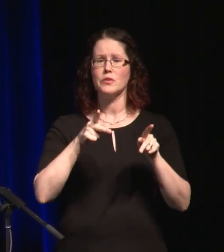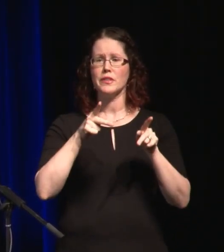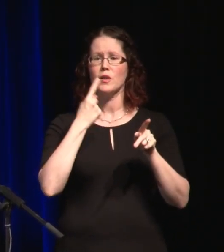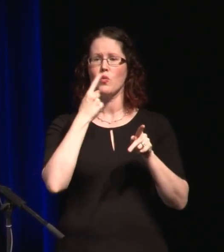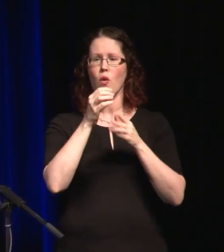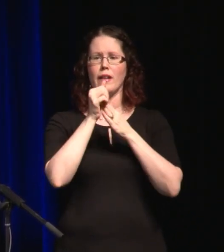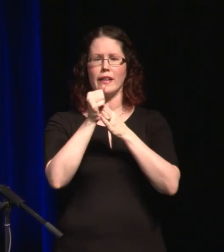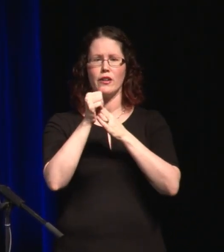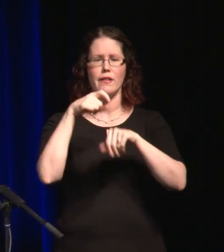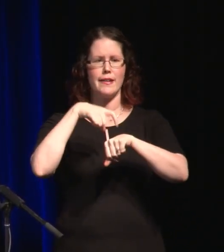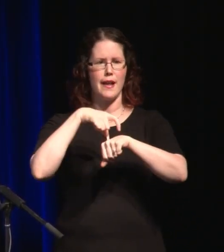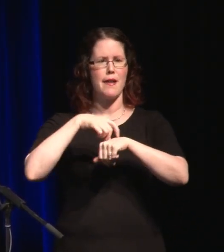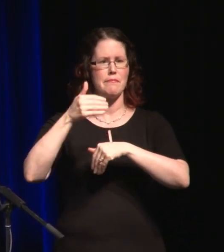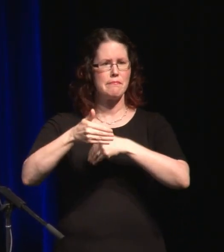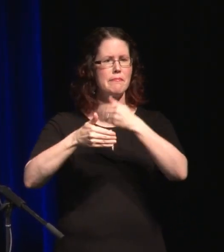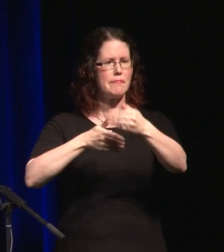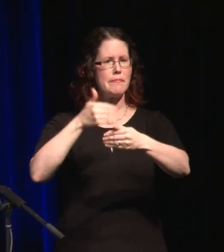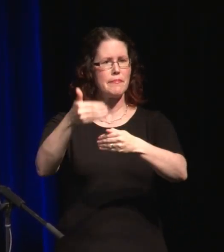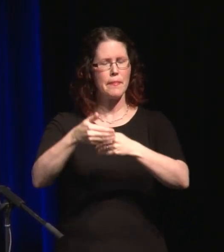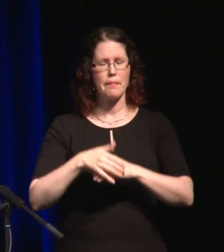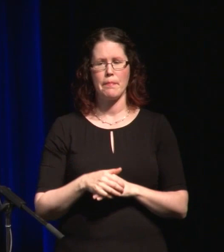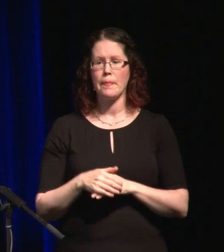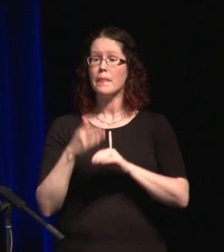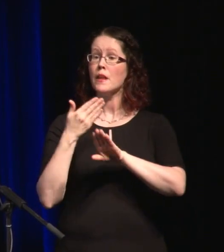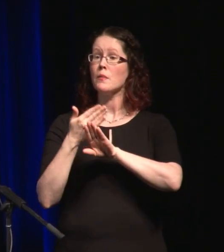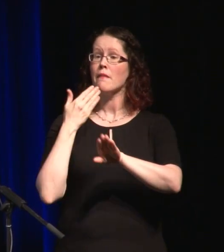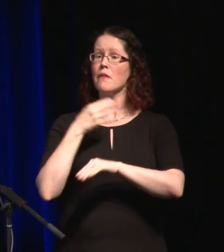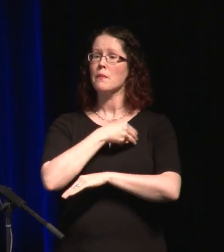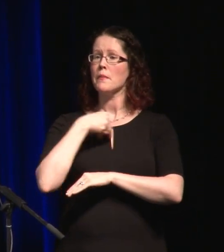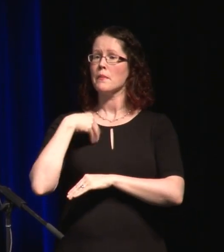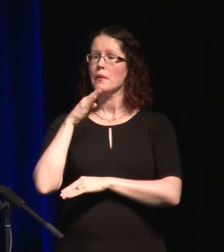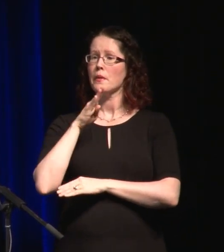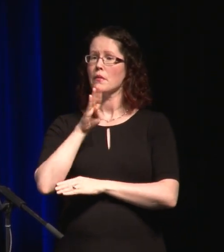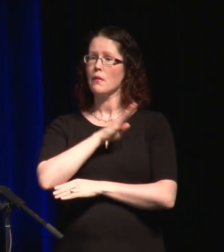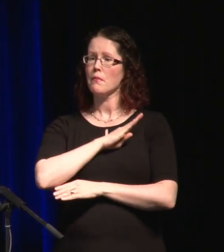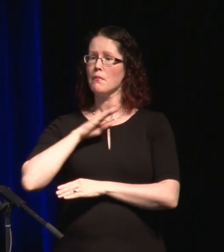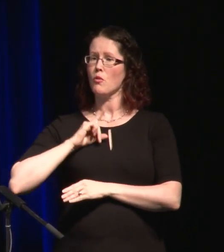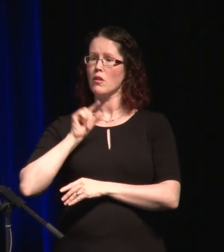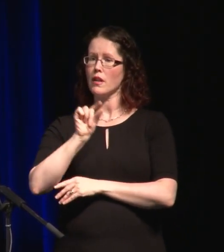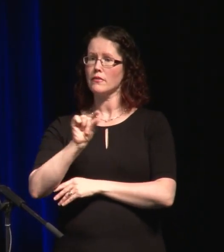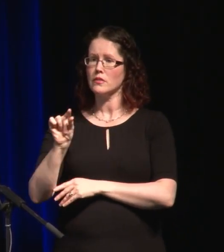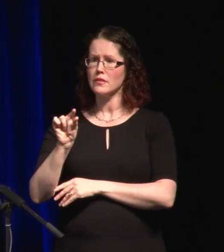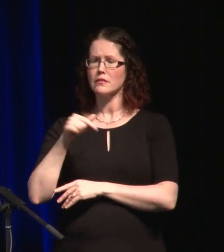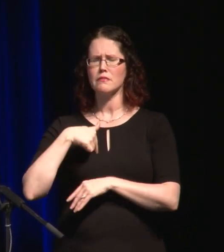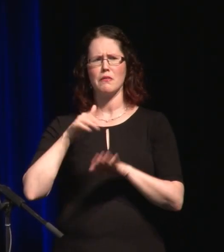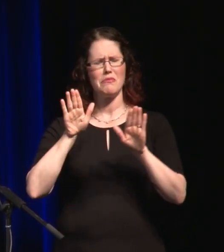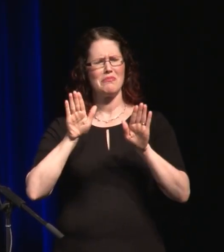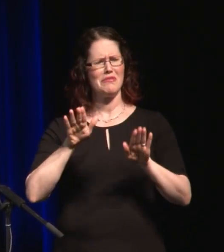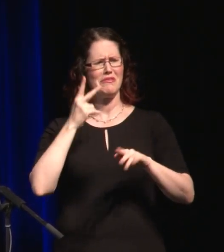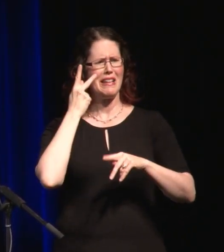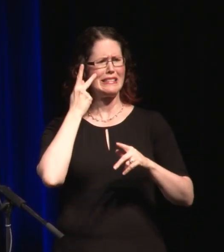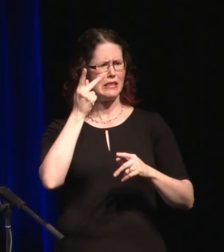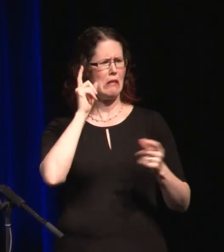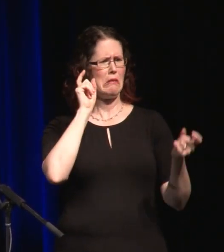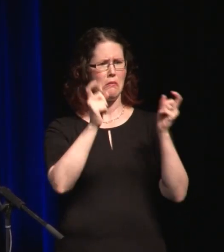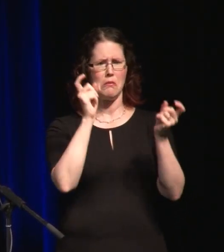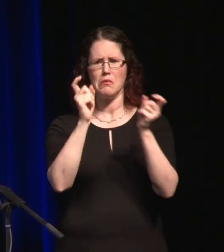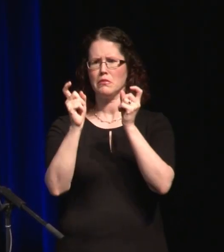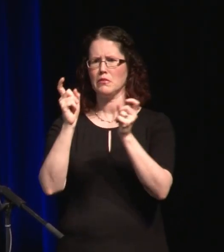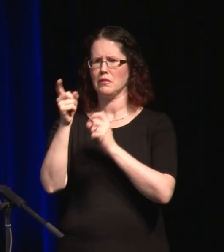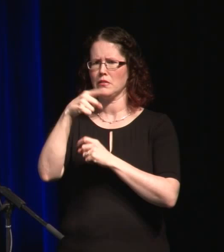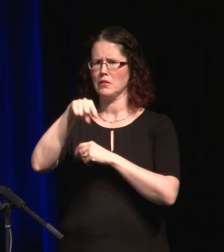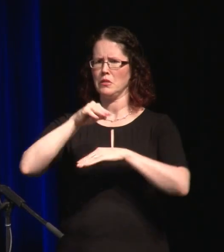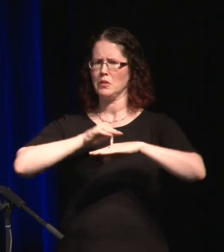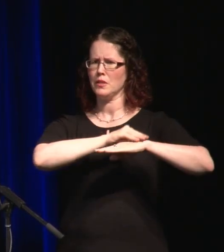a past member of the Board of Governors, I was frequently struck by how many learners were transformed by NSCC.